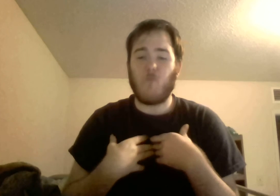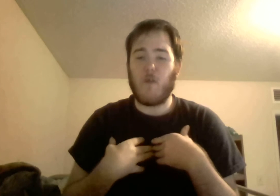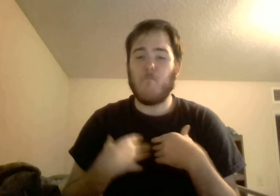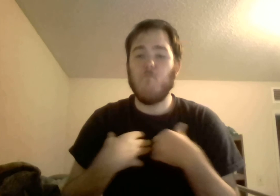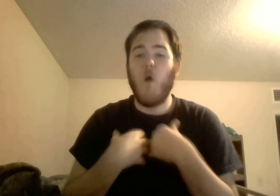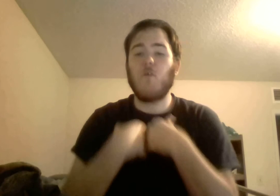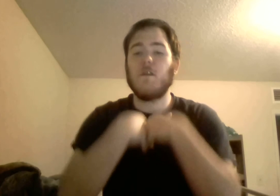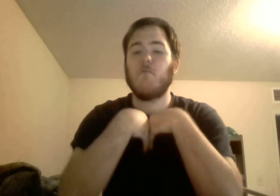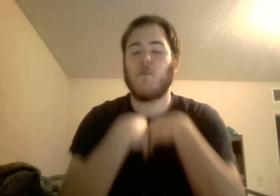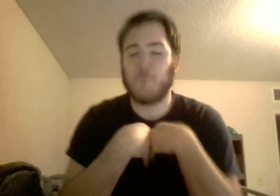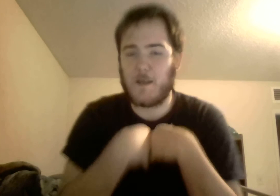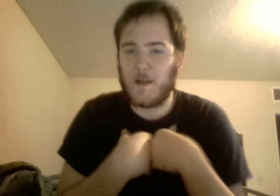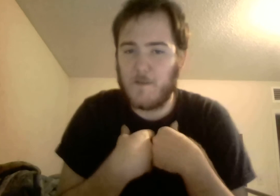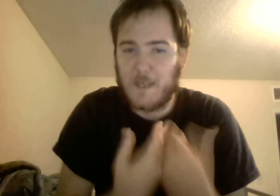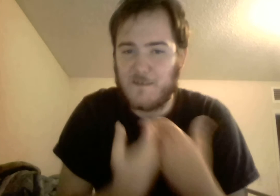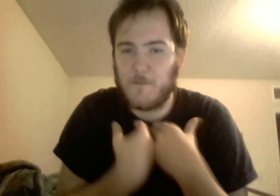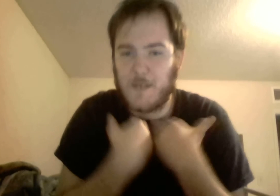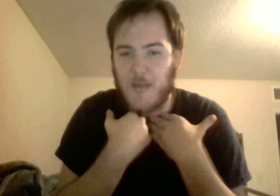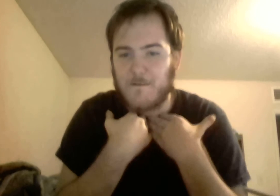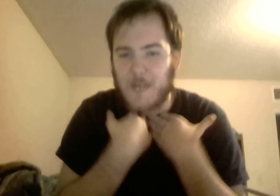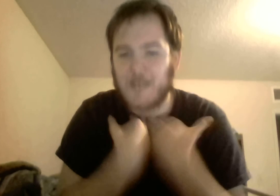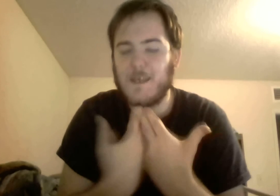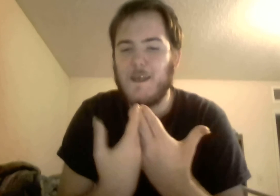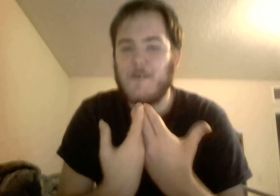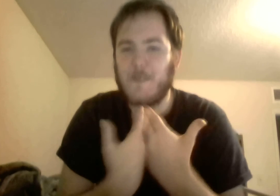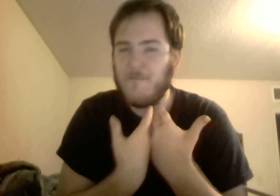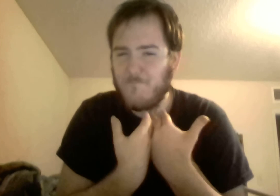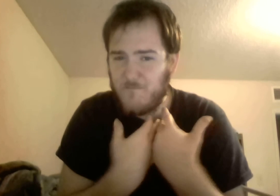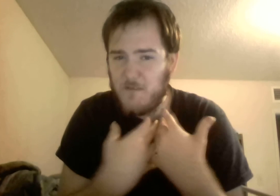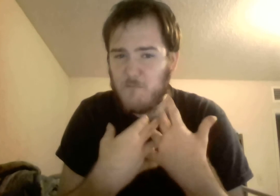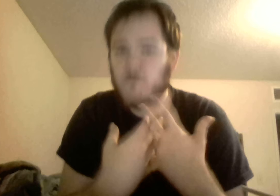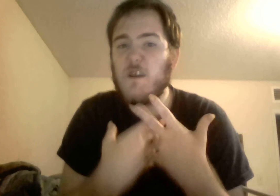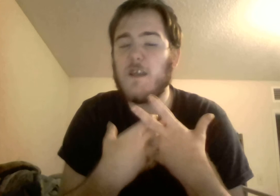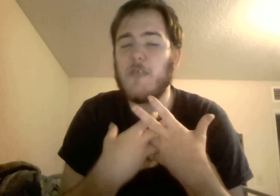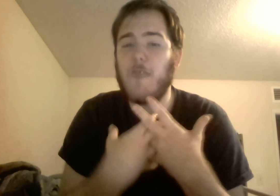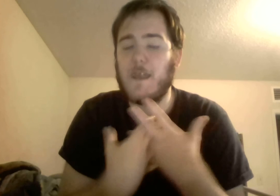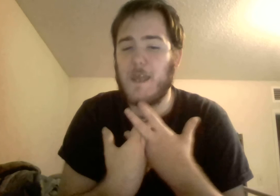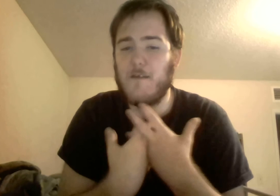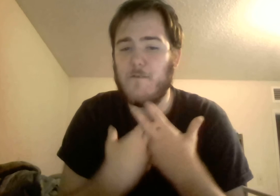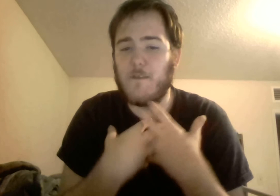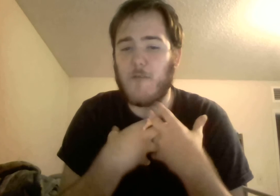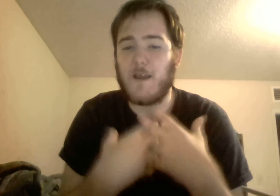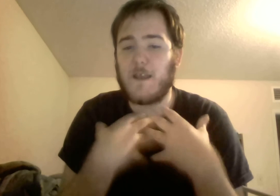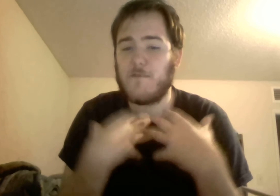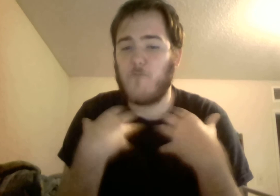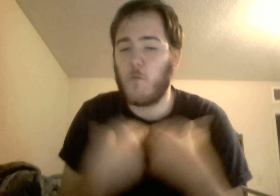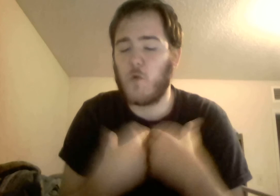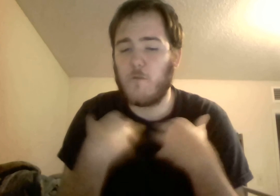it mostly worked because of the sentiment and how nice. Again, reading they give in a way tying into a moral of the